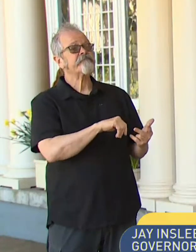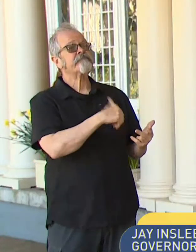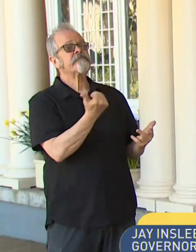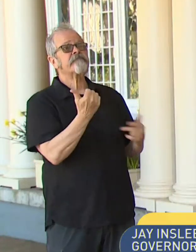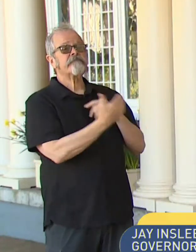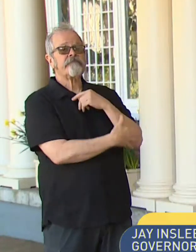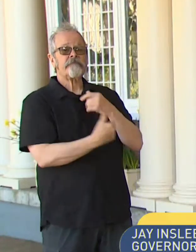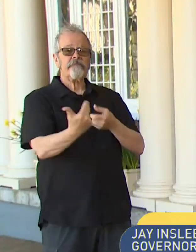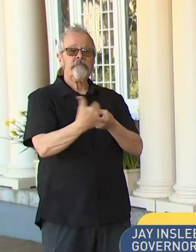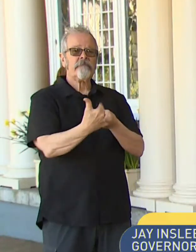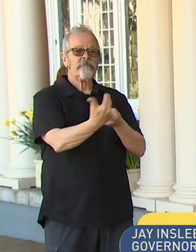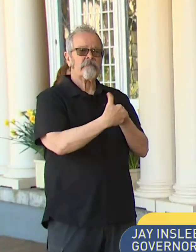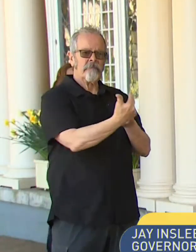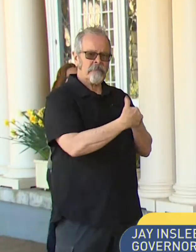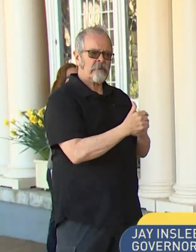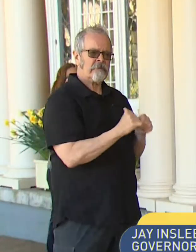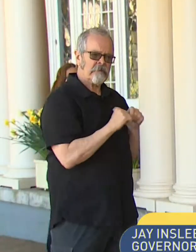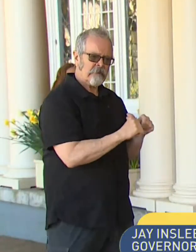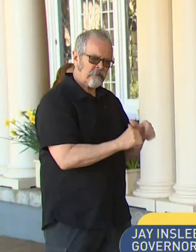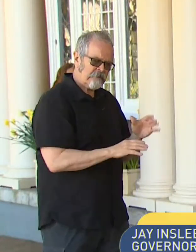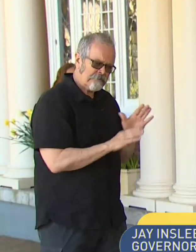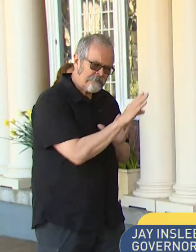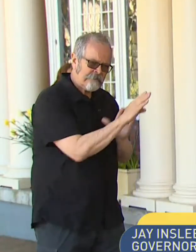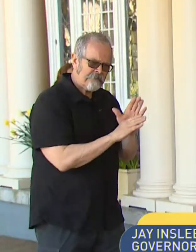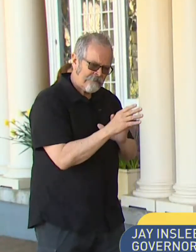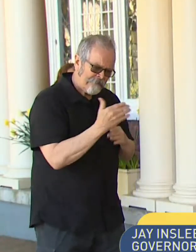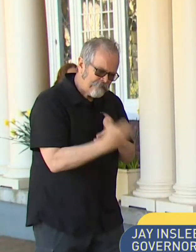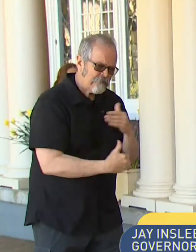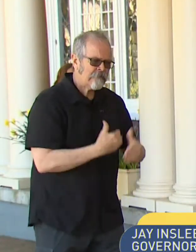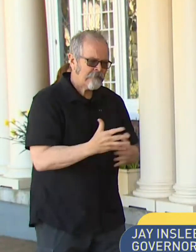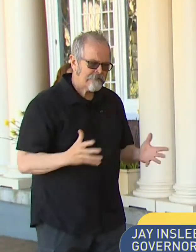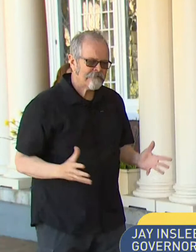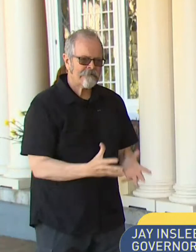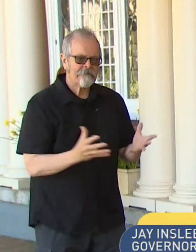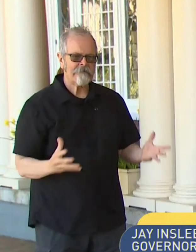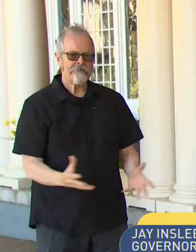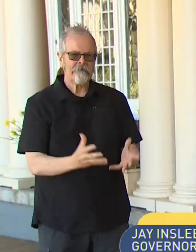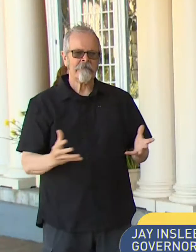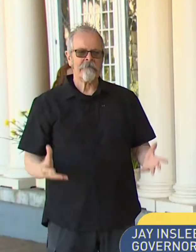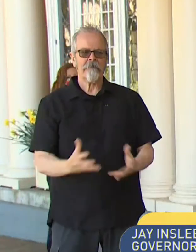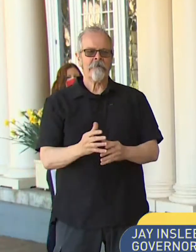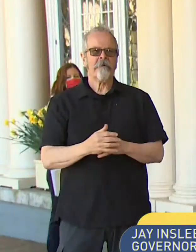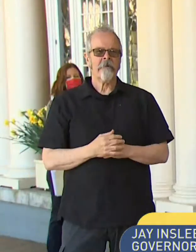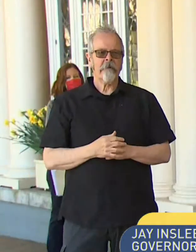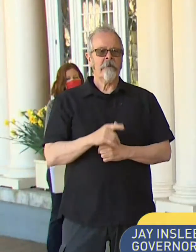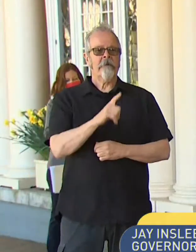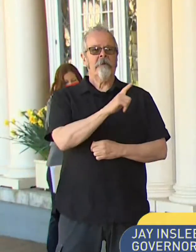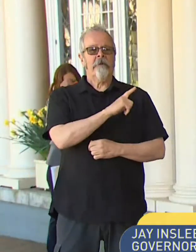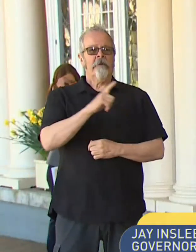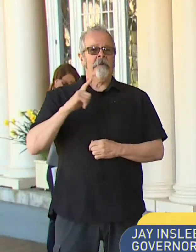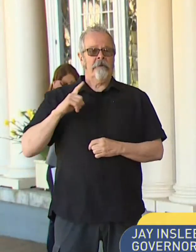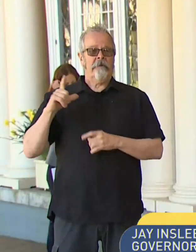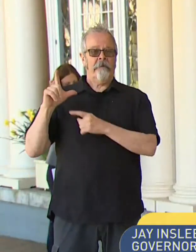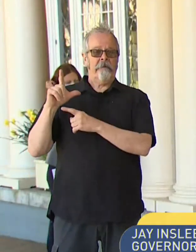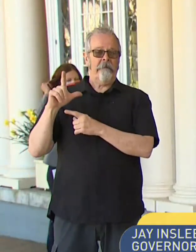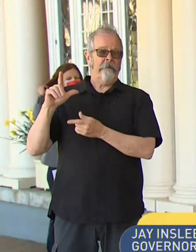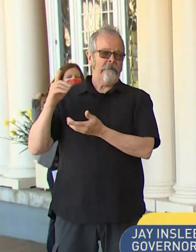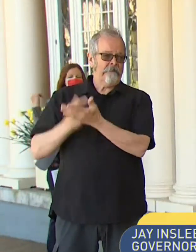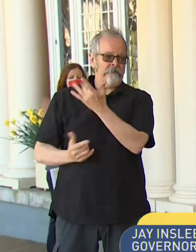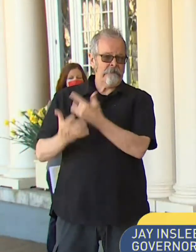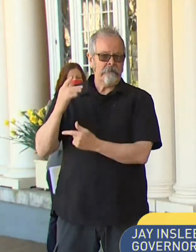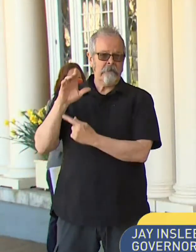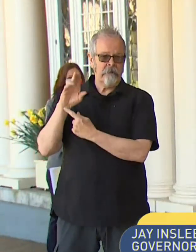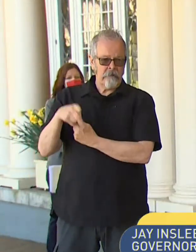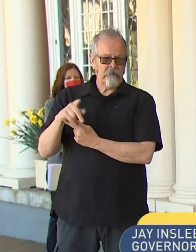will continue progress in this regard. Legislative update. Very pleased about the progress that's being